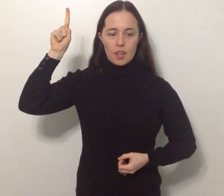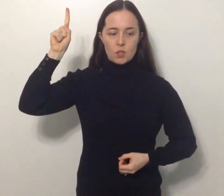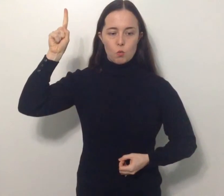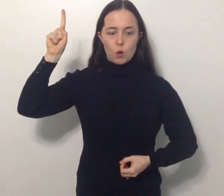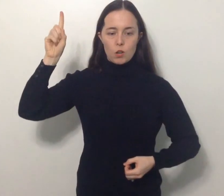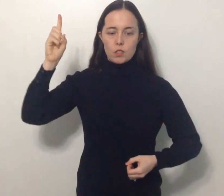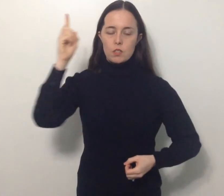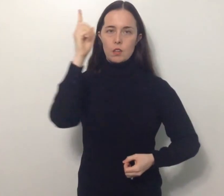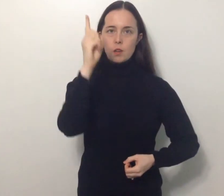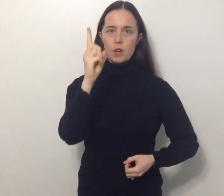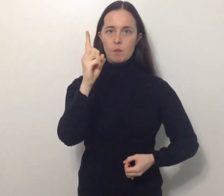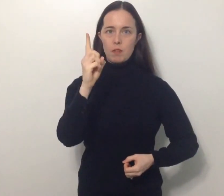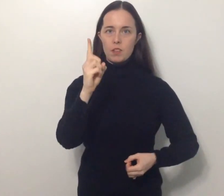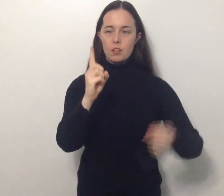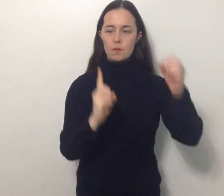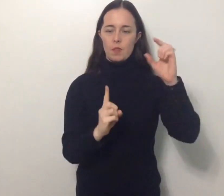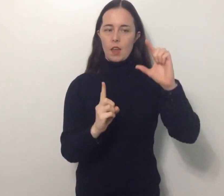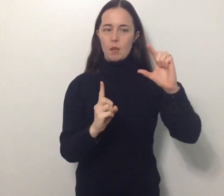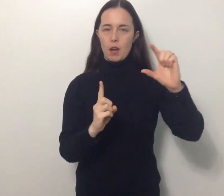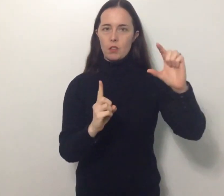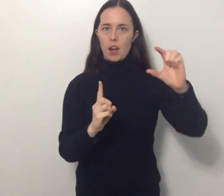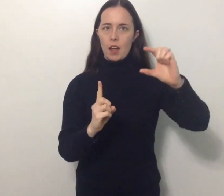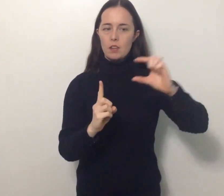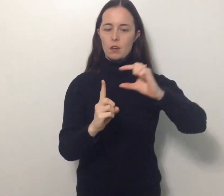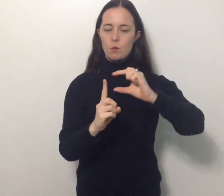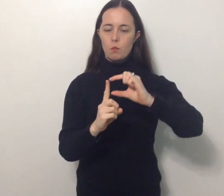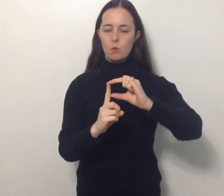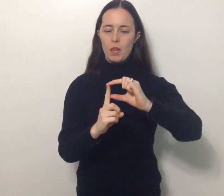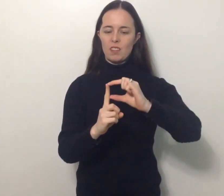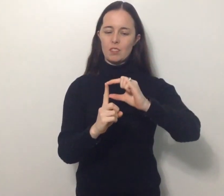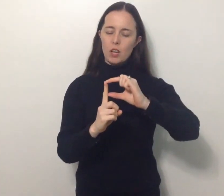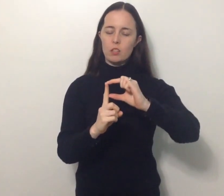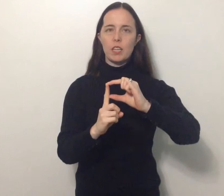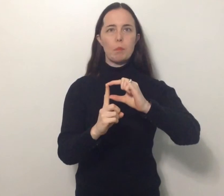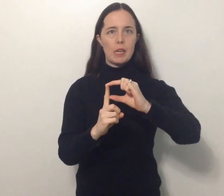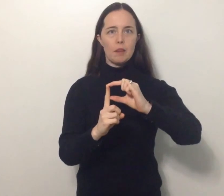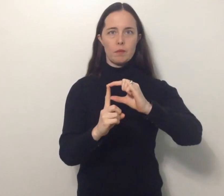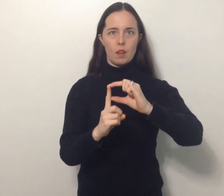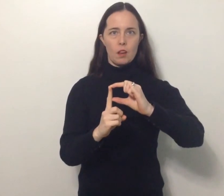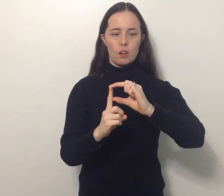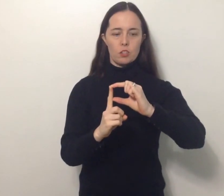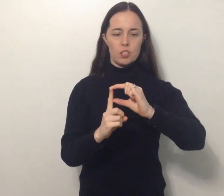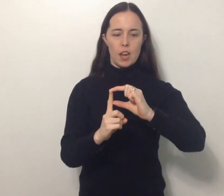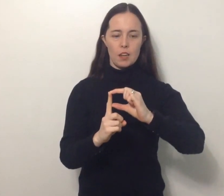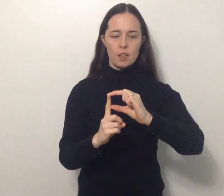His words. I'm going to have my finger and my other hand will make, kind of looks like a P. Understand